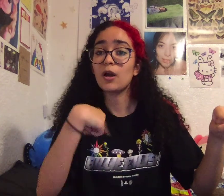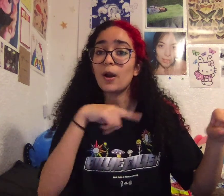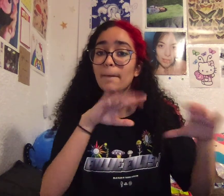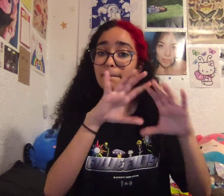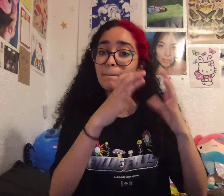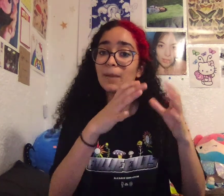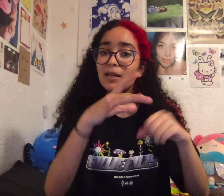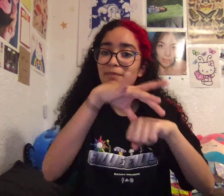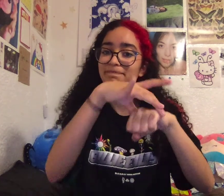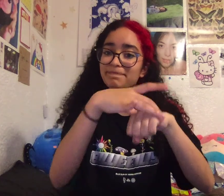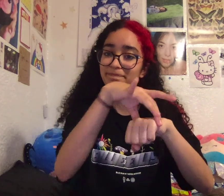planet.